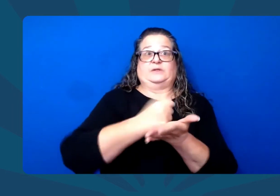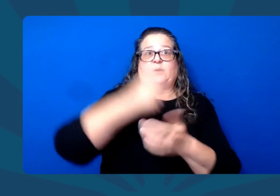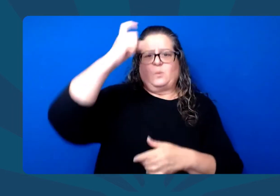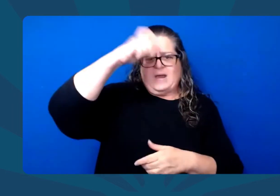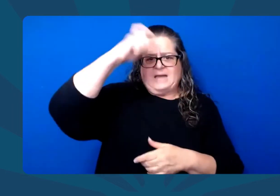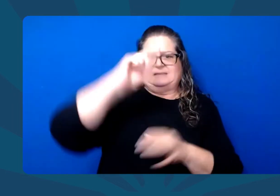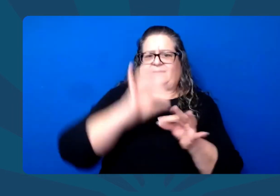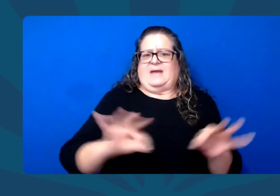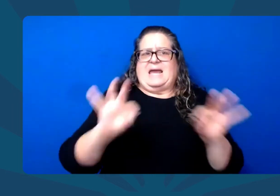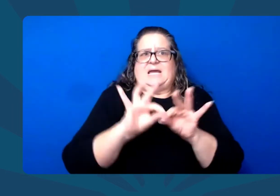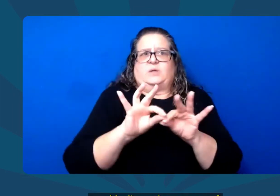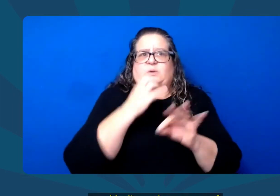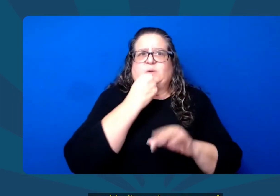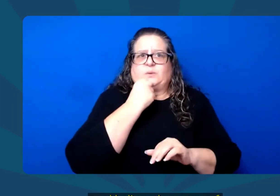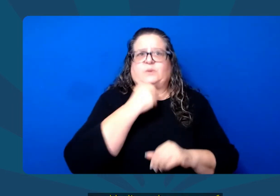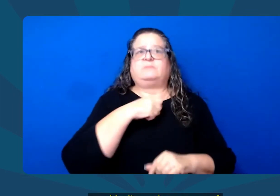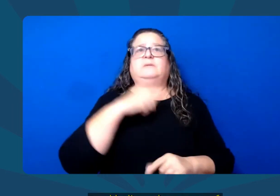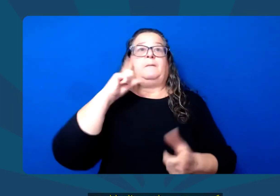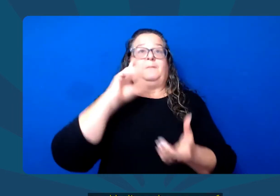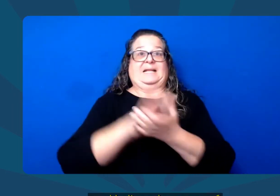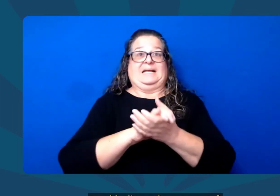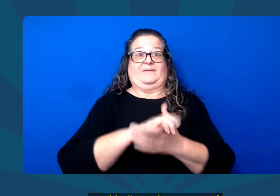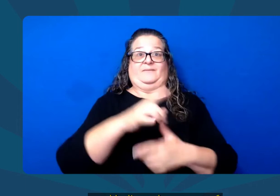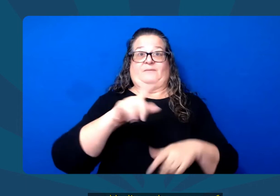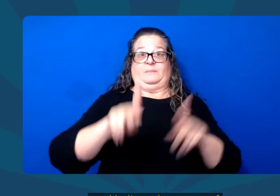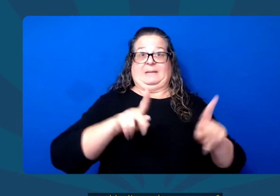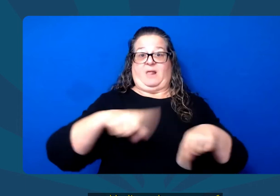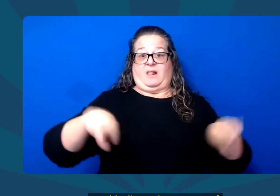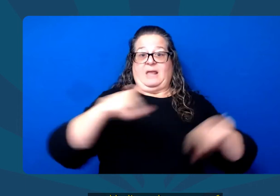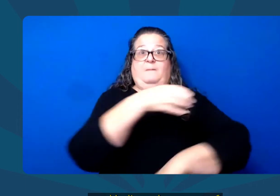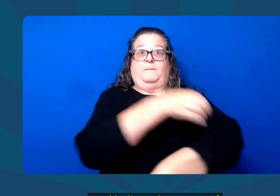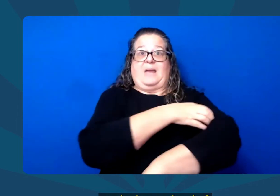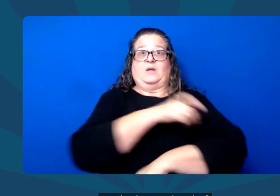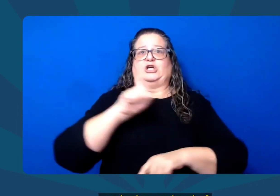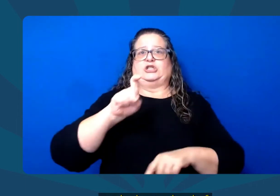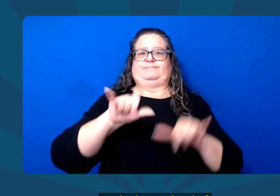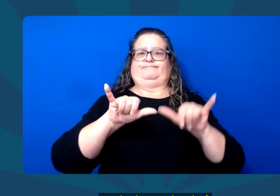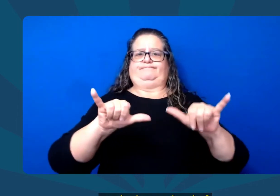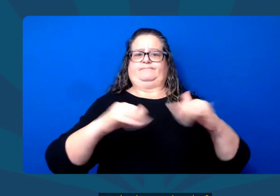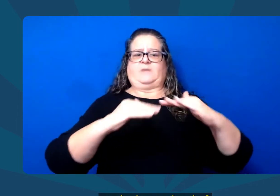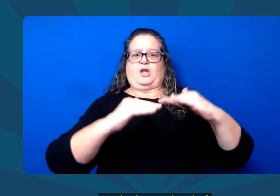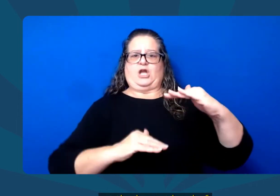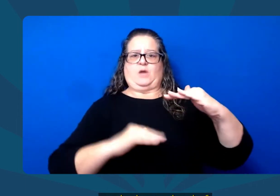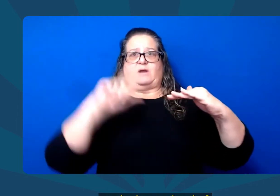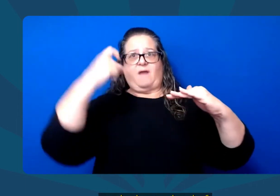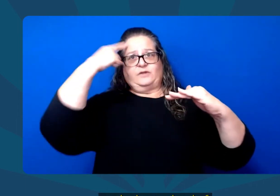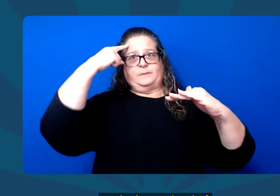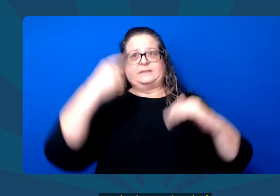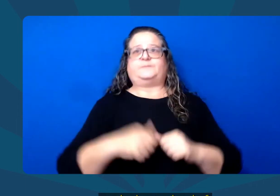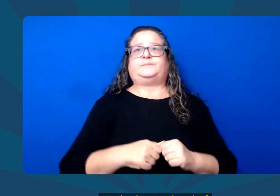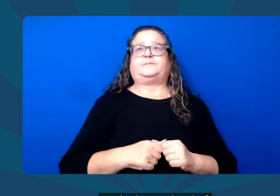I'm a fiscal conservative and believe the power of the people should remain at the lowest level of